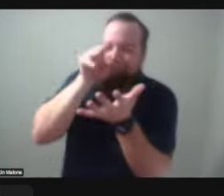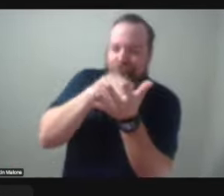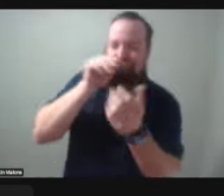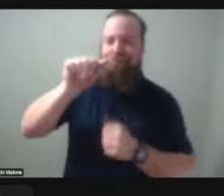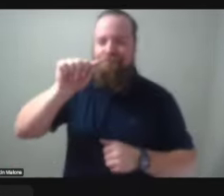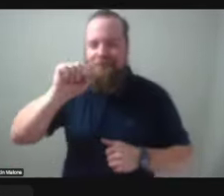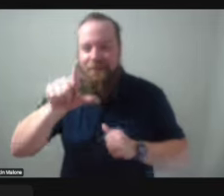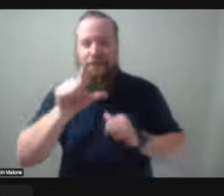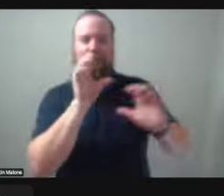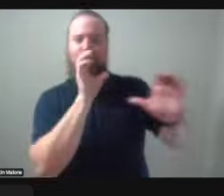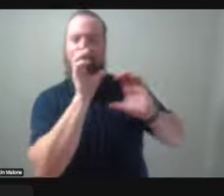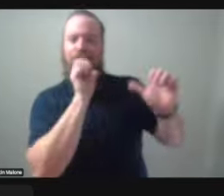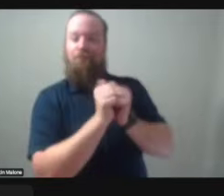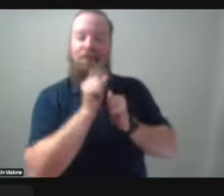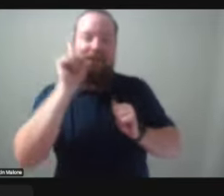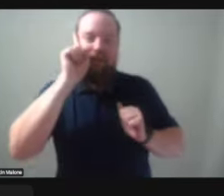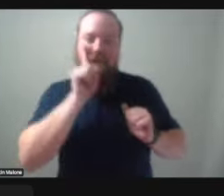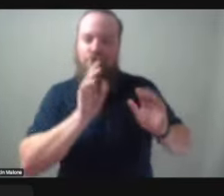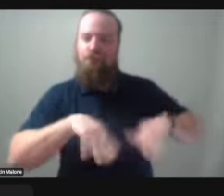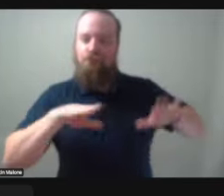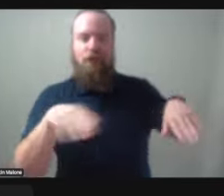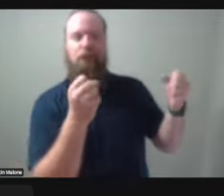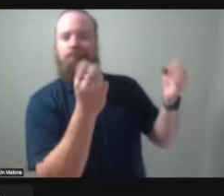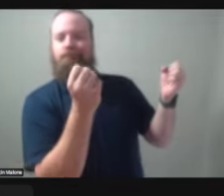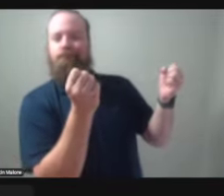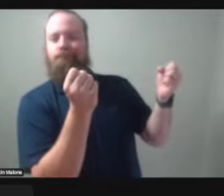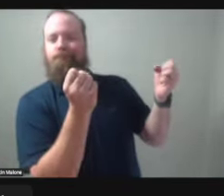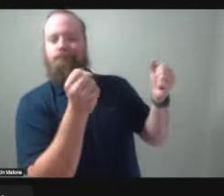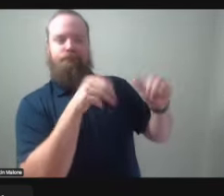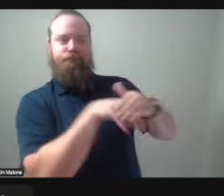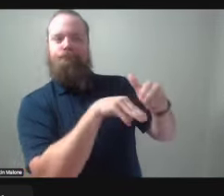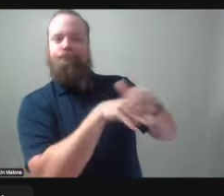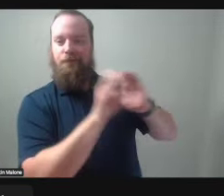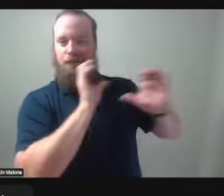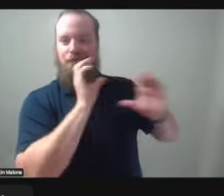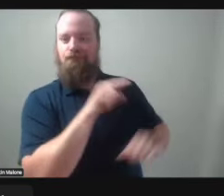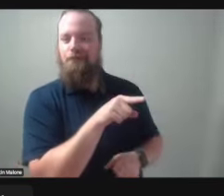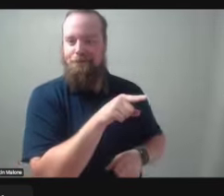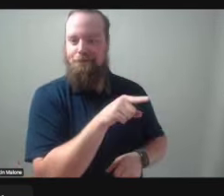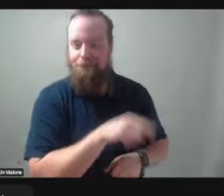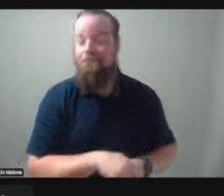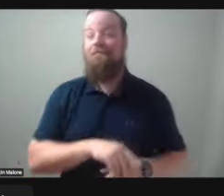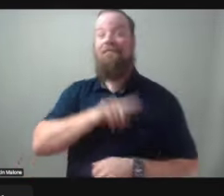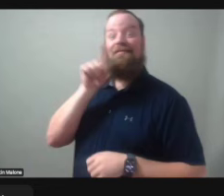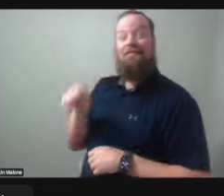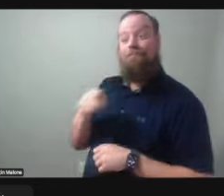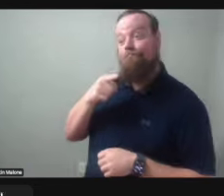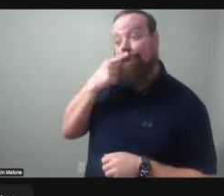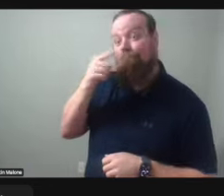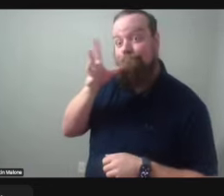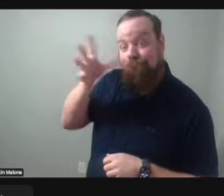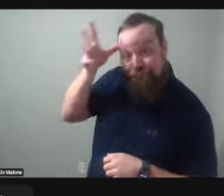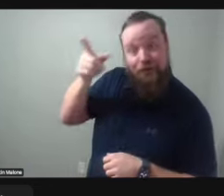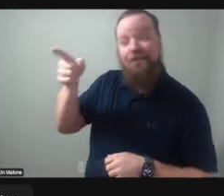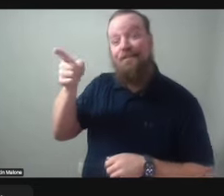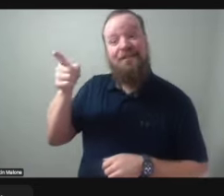beginning. So these two groups are the two main groups. Deaf children with deaf parents, again, are given